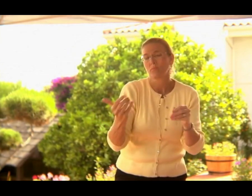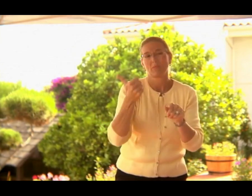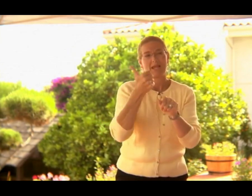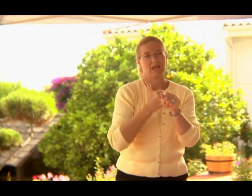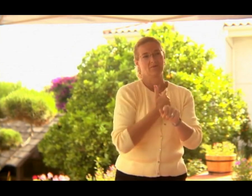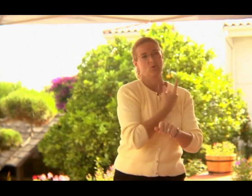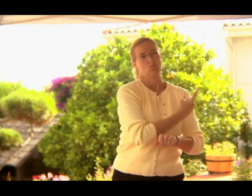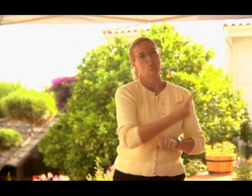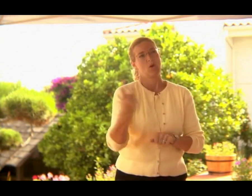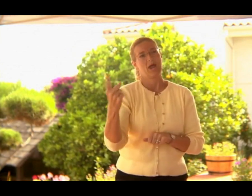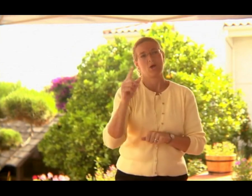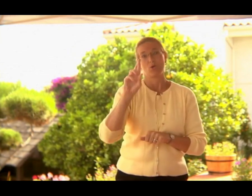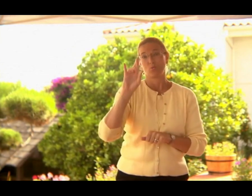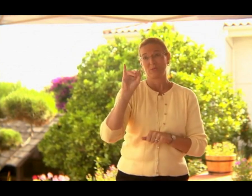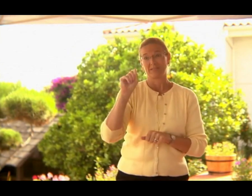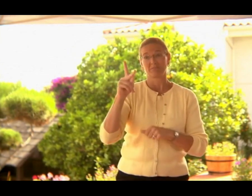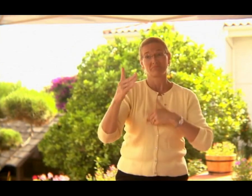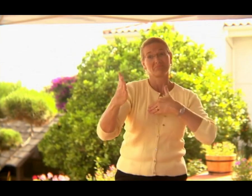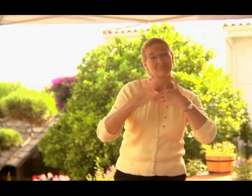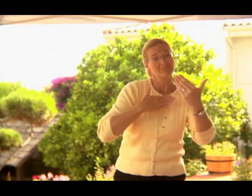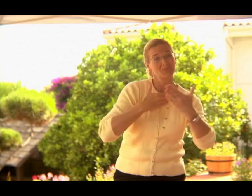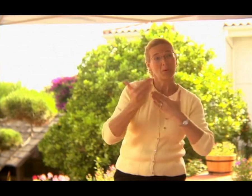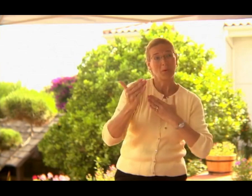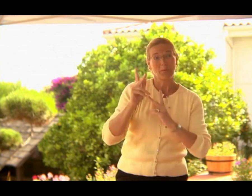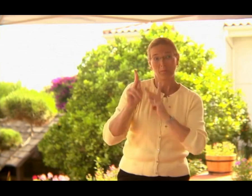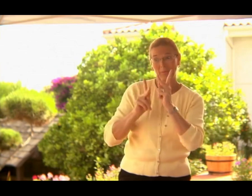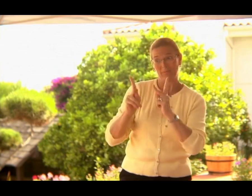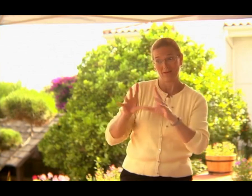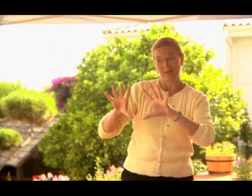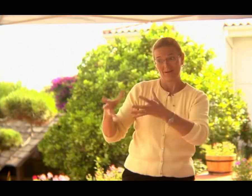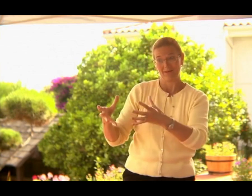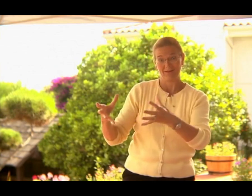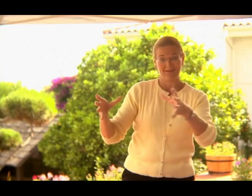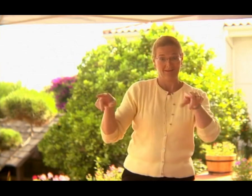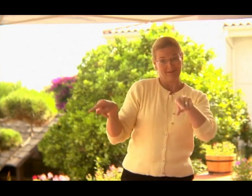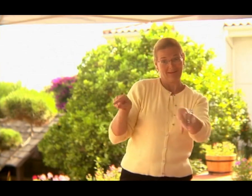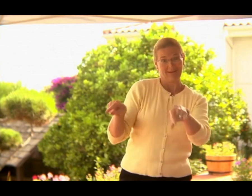It is important to remember that even though people with light hair, skin, and eyes